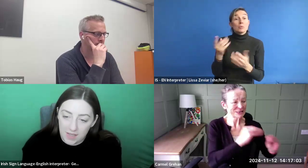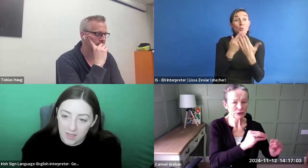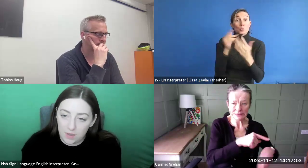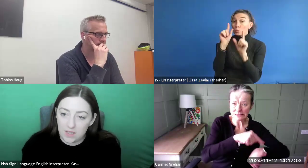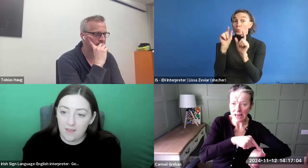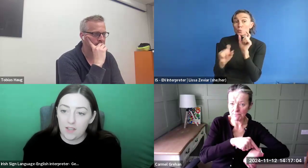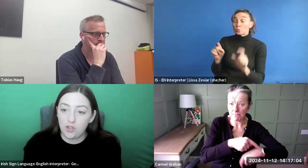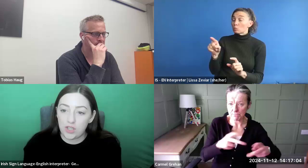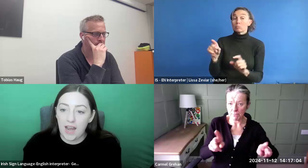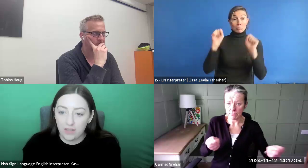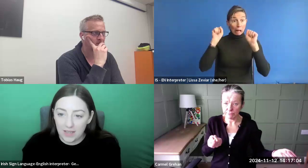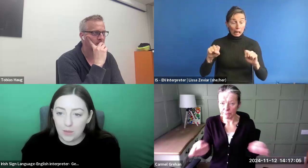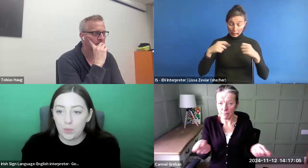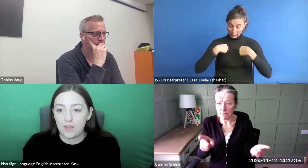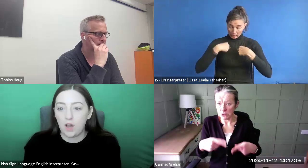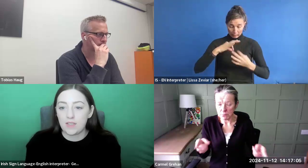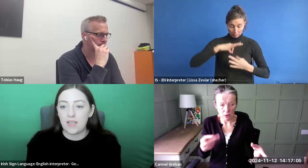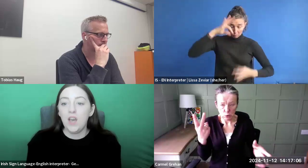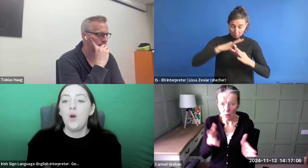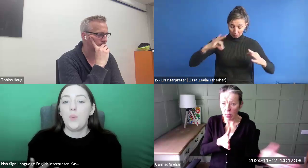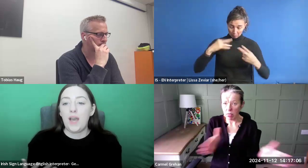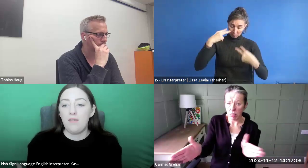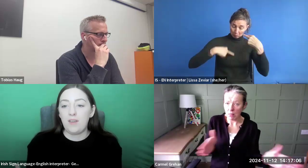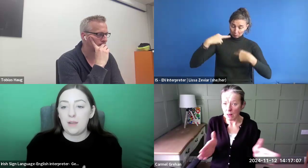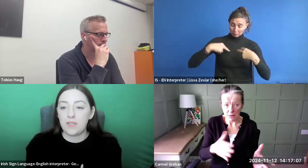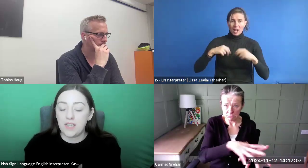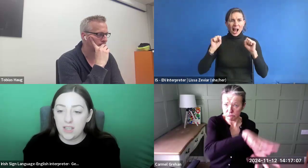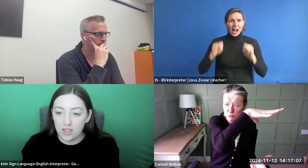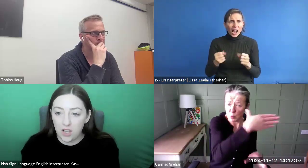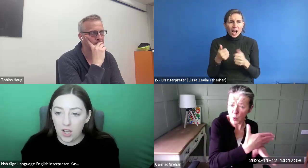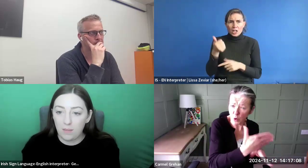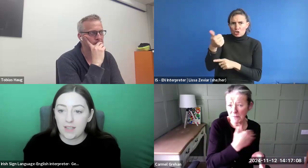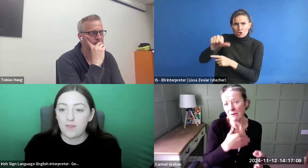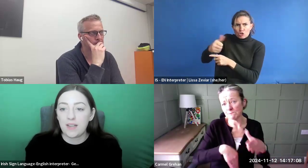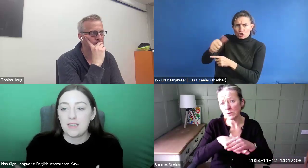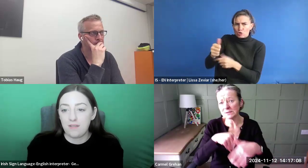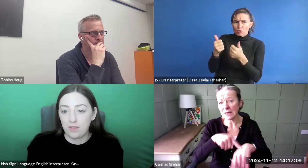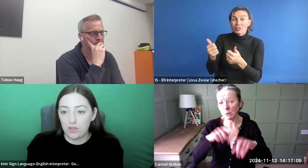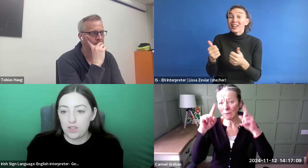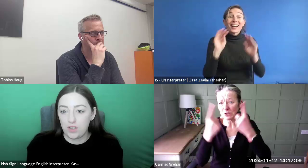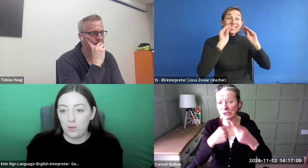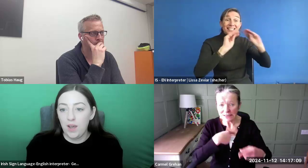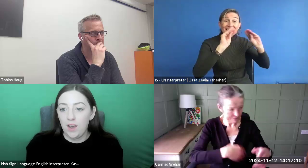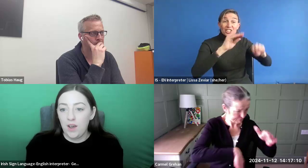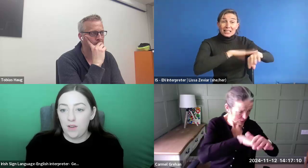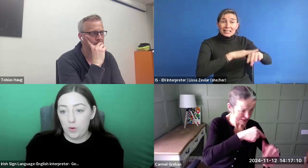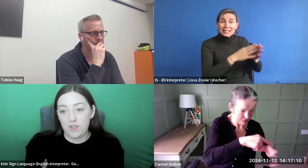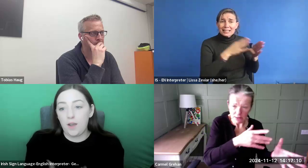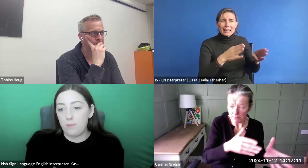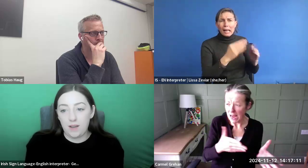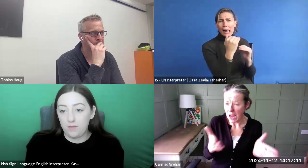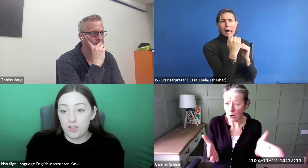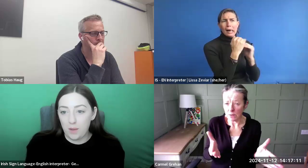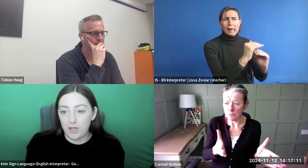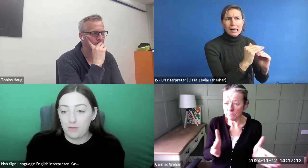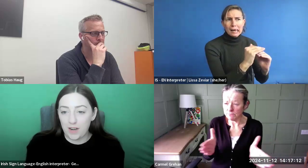the self-assessment? Can they judge that accurately? Because obviously we have very limited teaching time and it's very difficult to, of course,